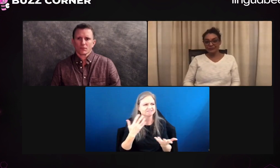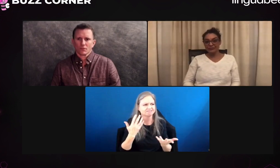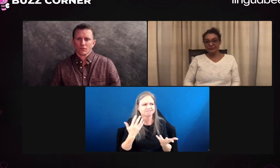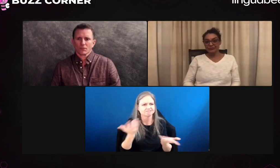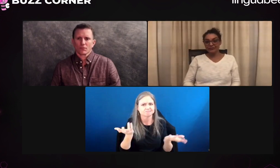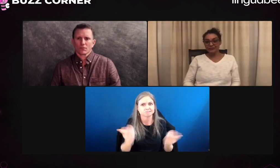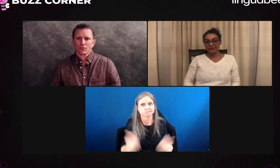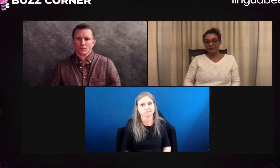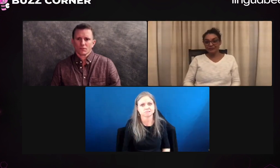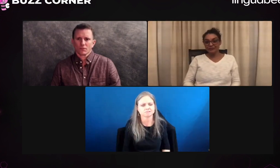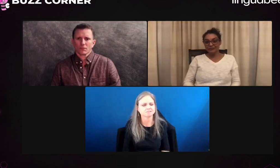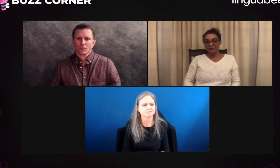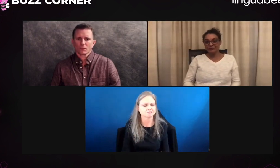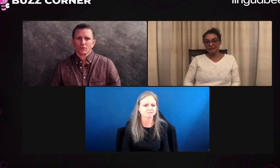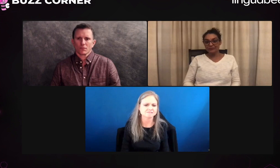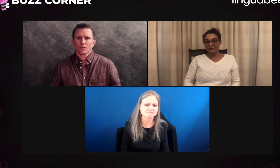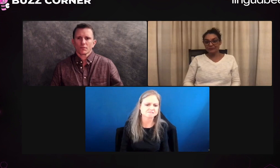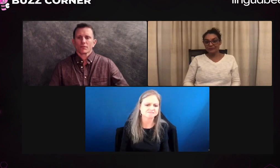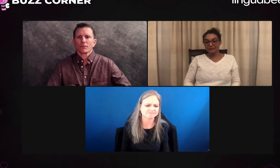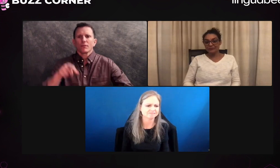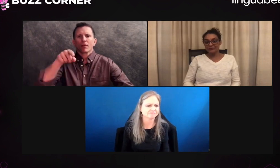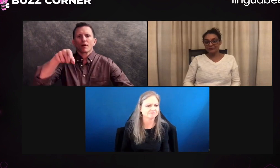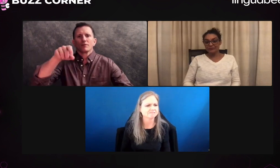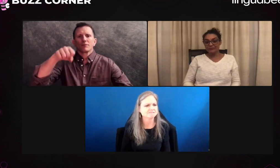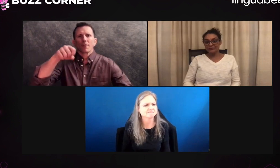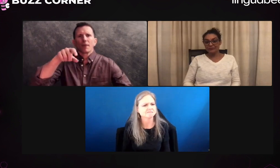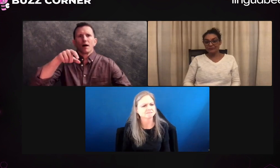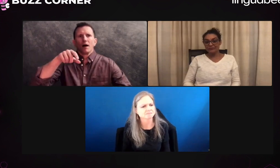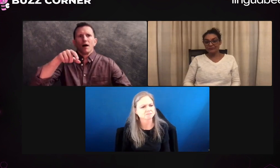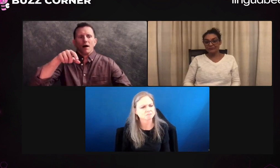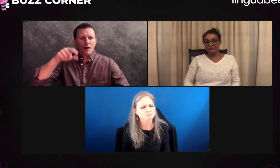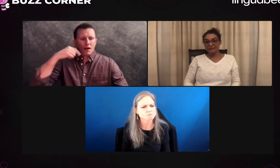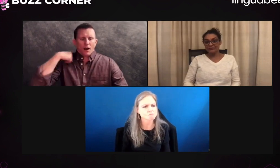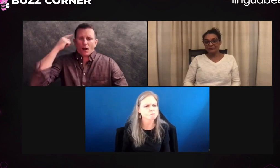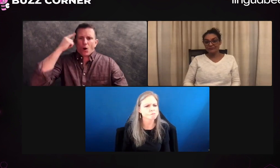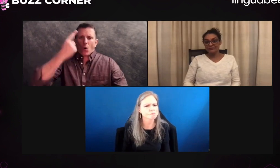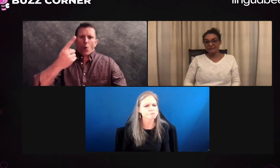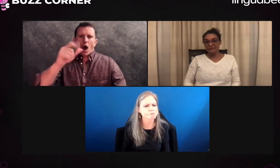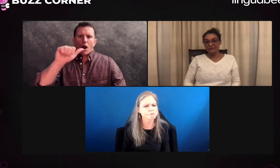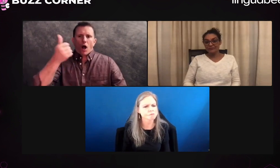Yeah, simultaneously. Oh, gosh.